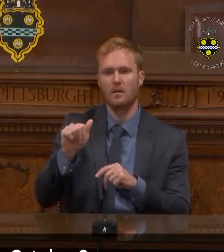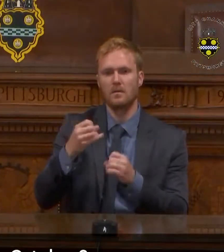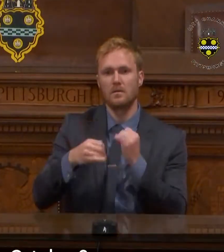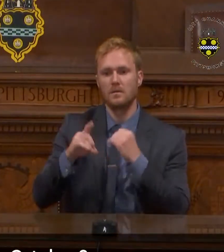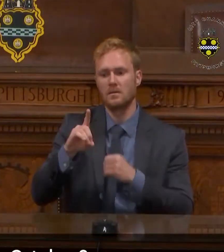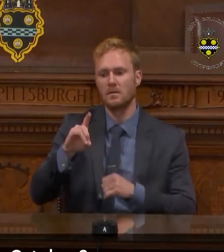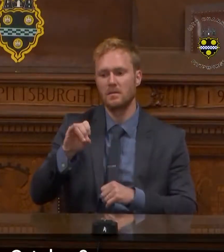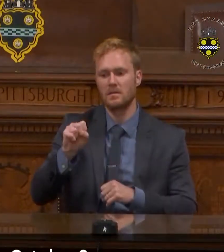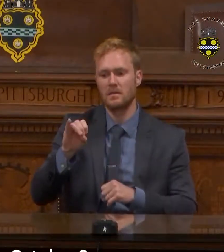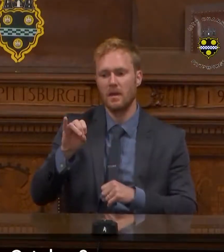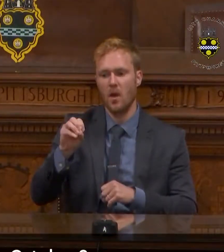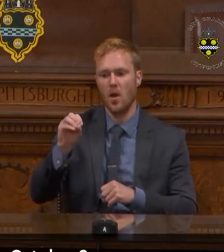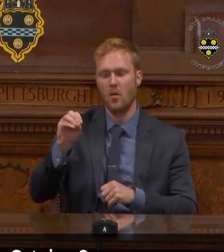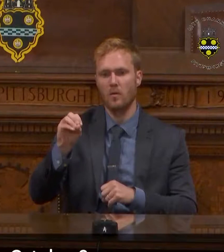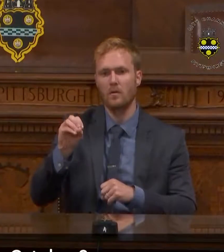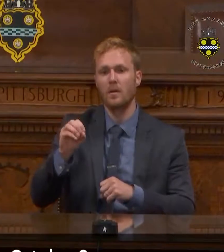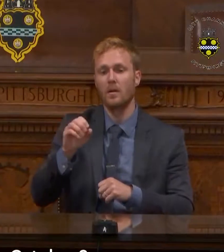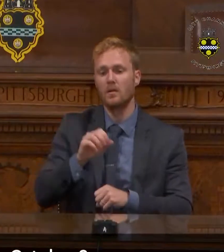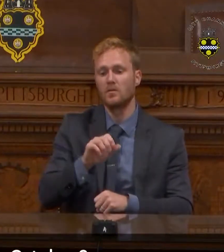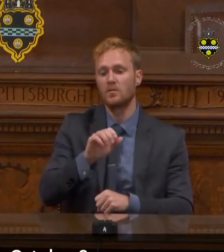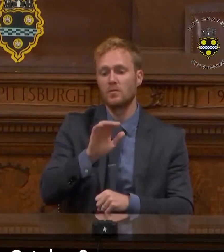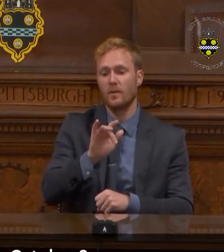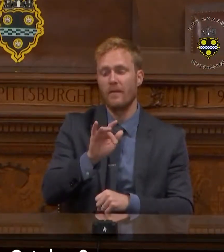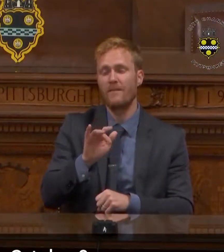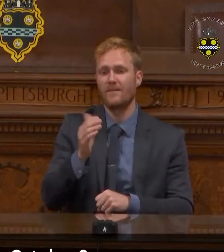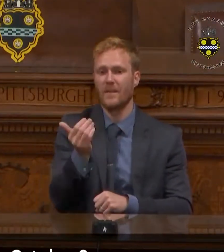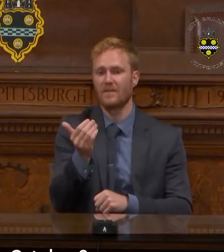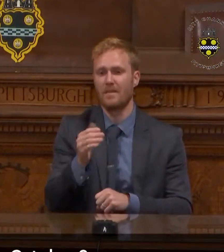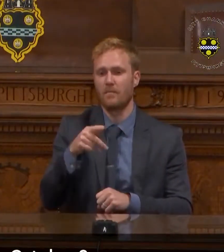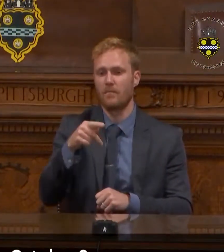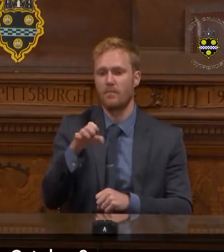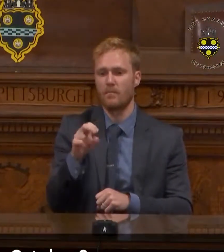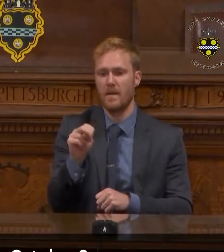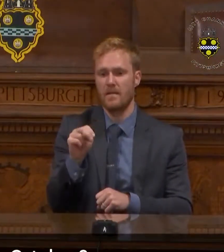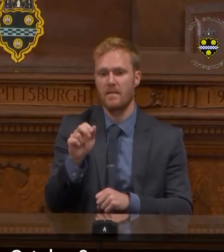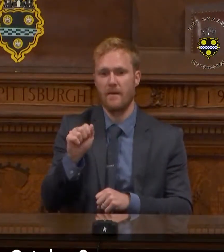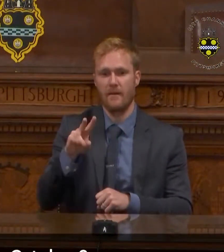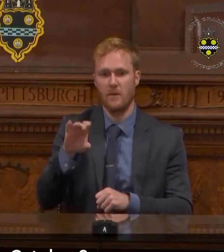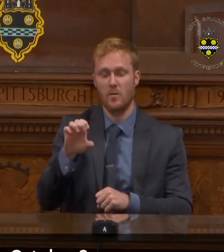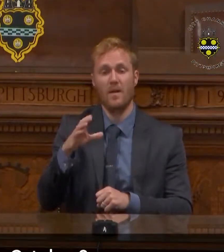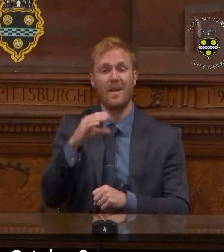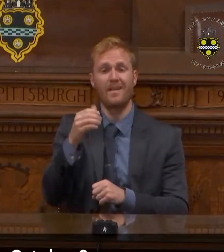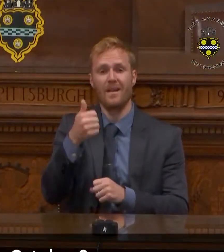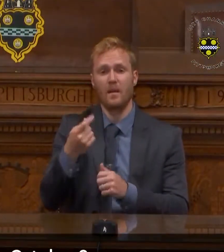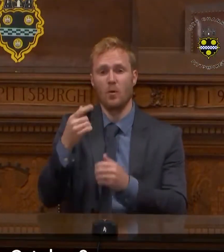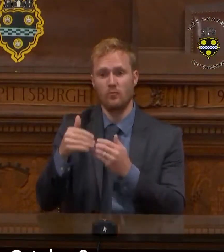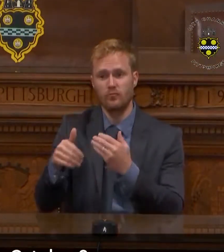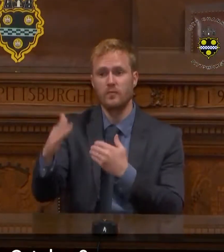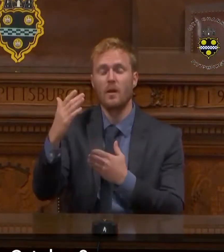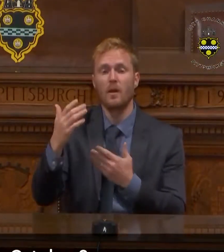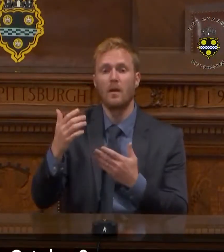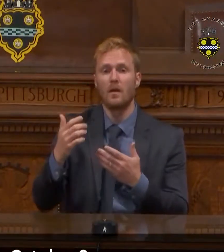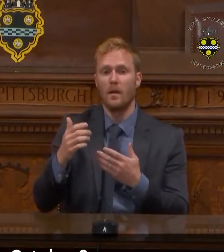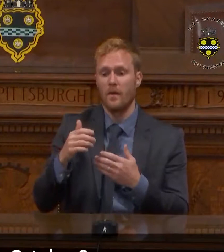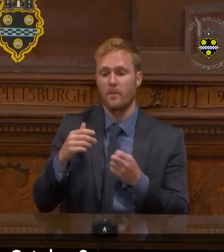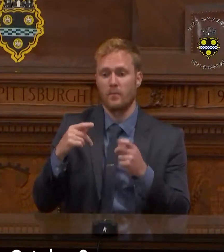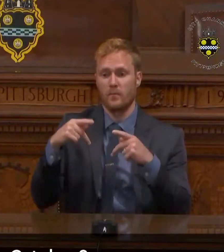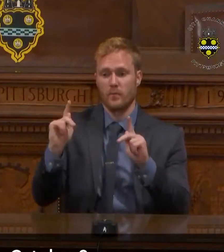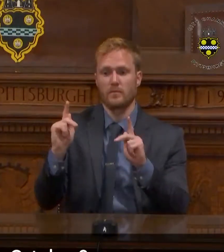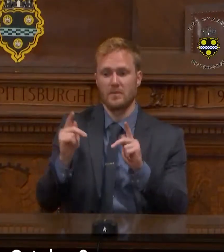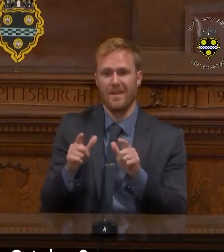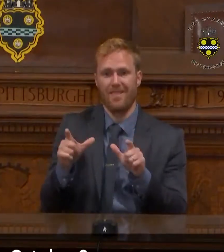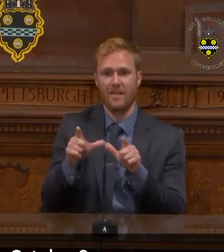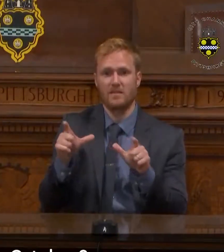at 2515 Penn Avenue, their successors and assigns, the privilege and license to